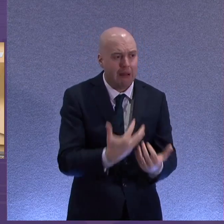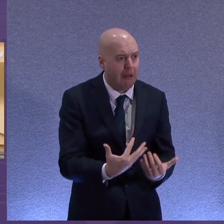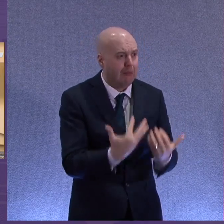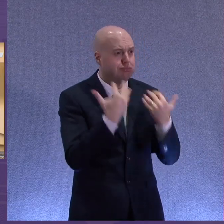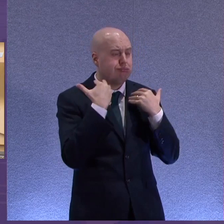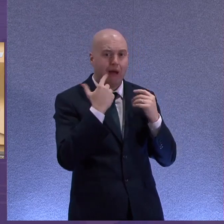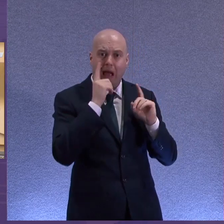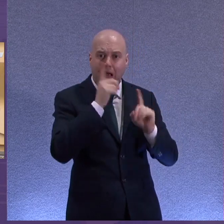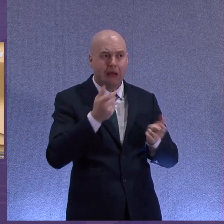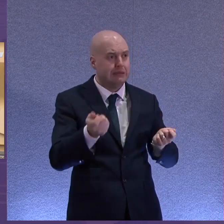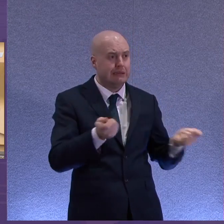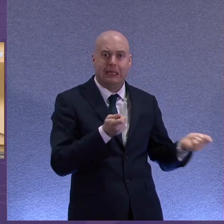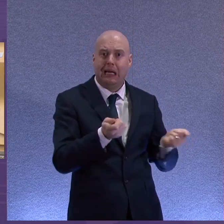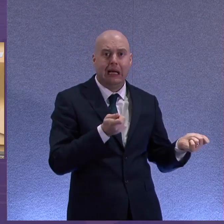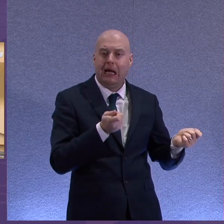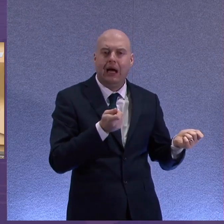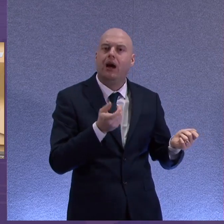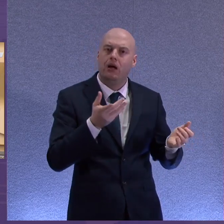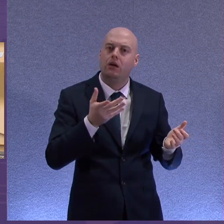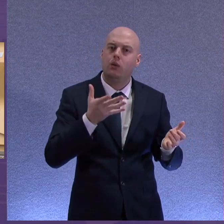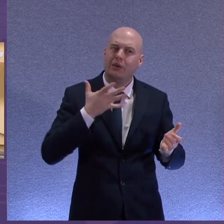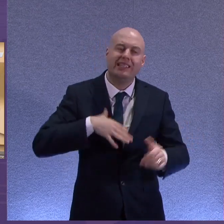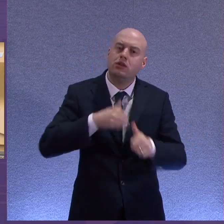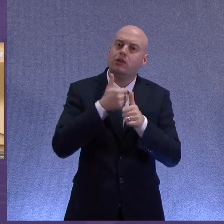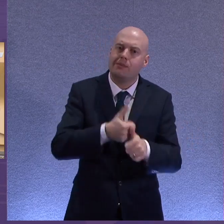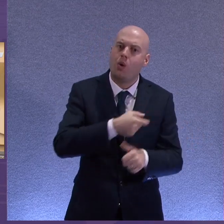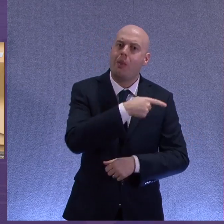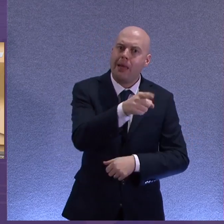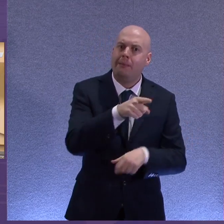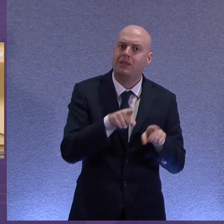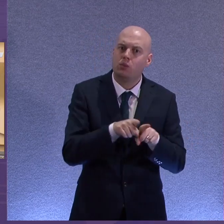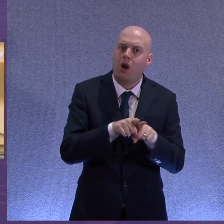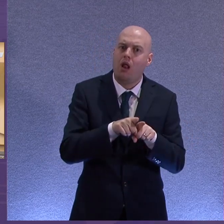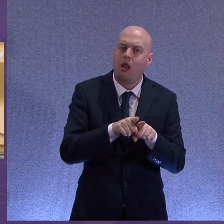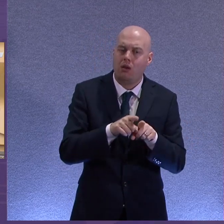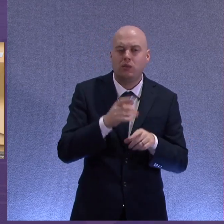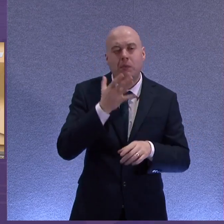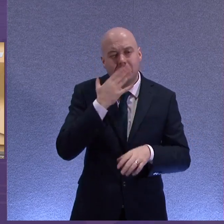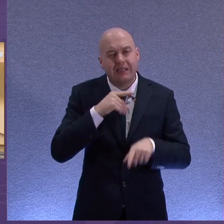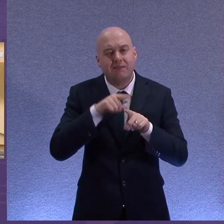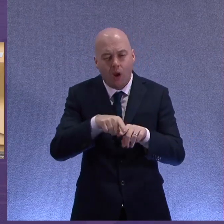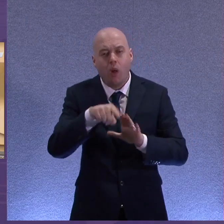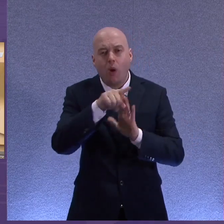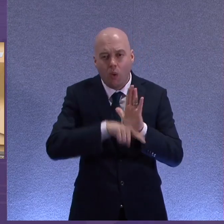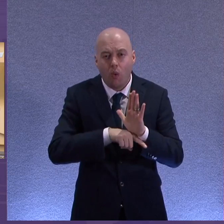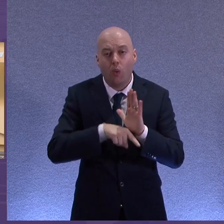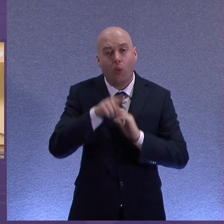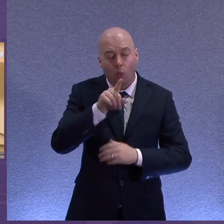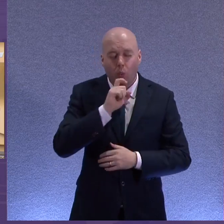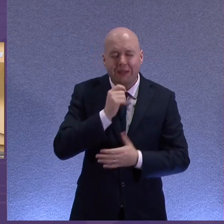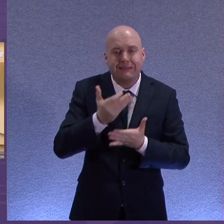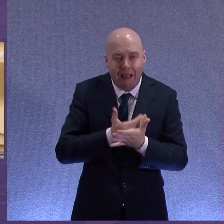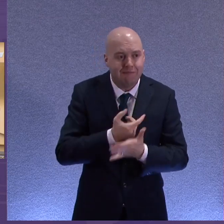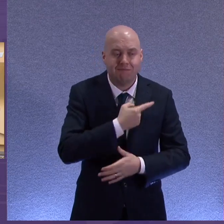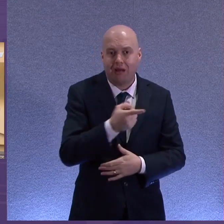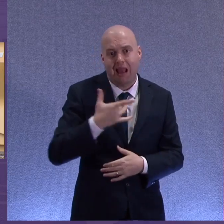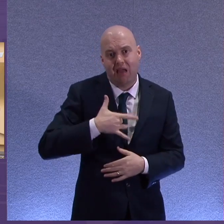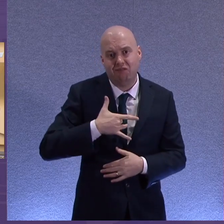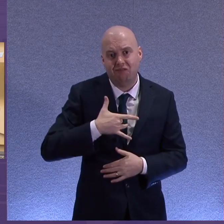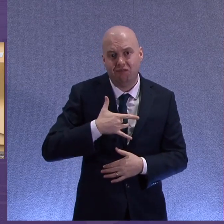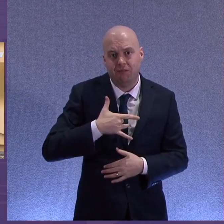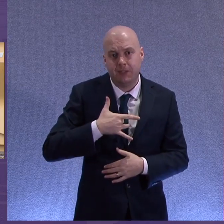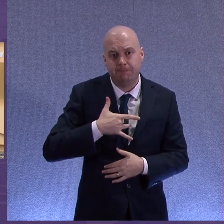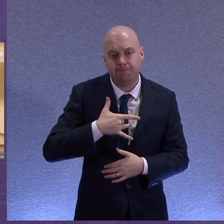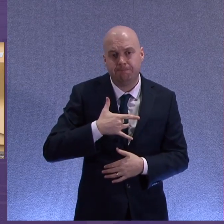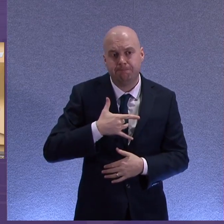continue to provide treatment for all those who need it. And they are essential to save lives. The daily reality